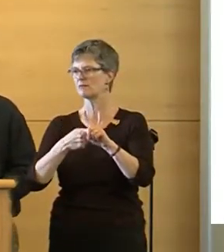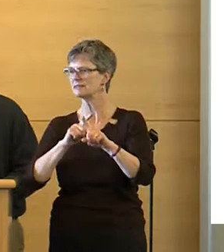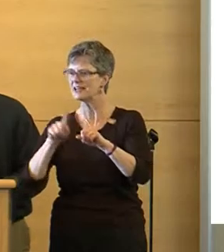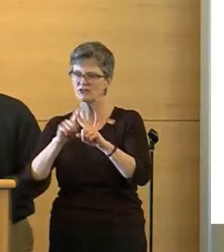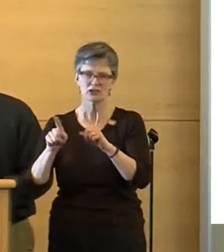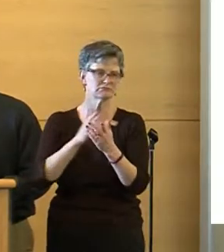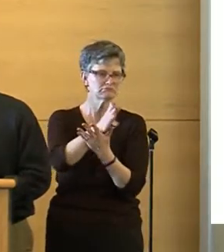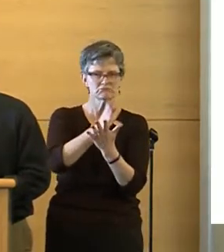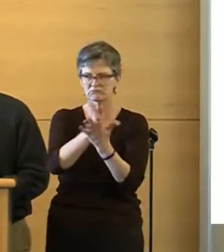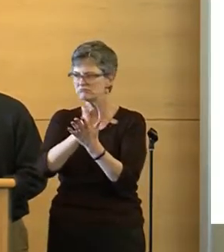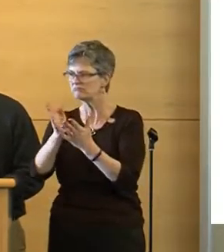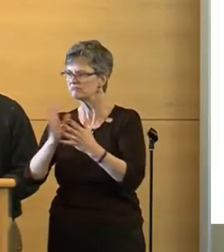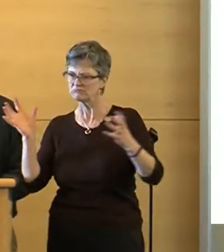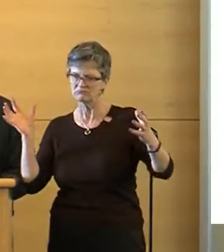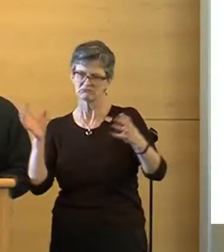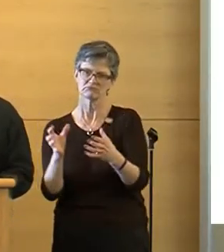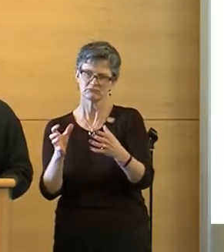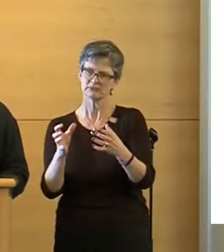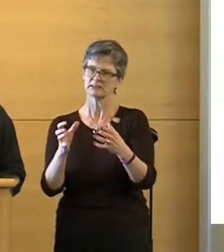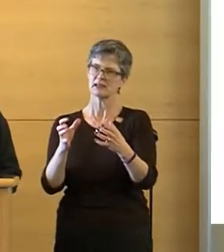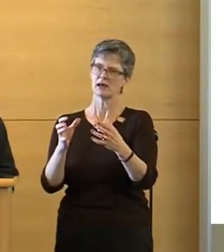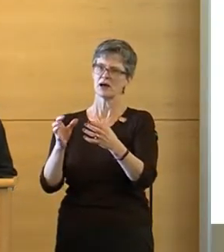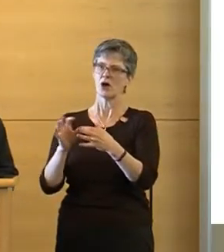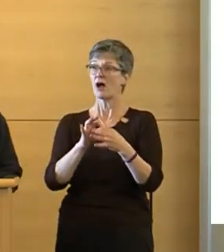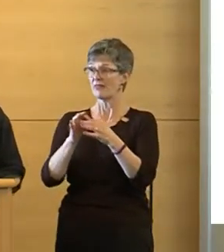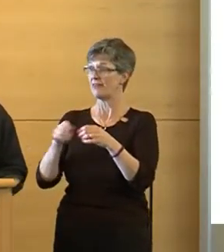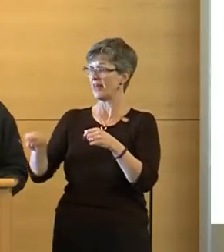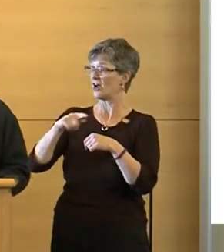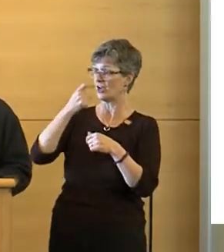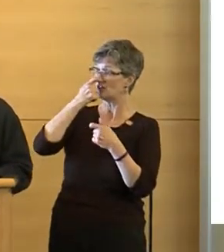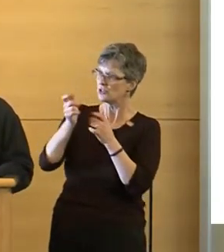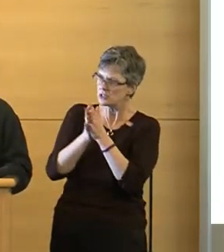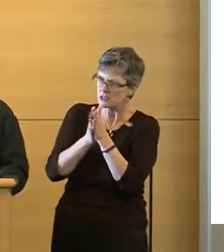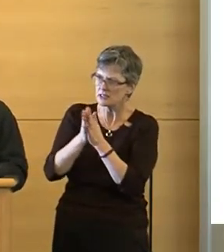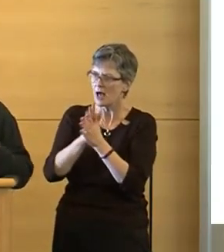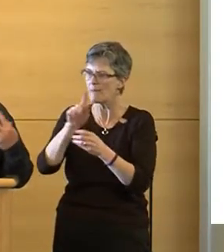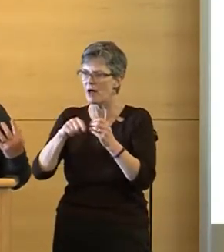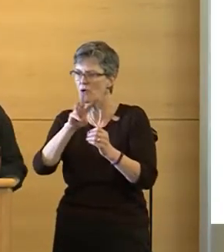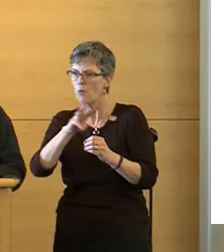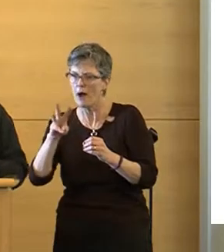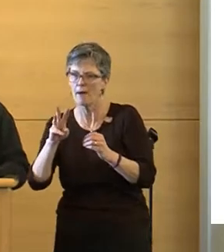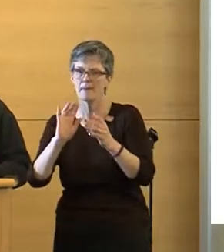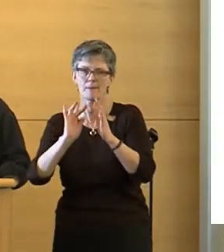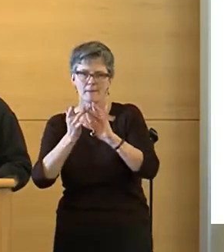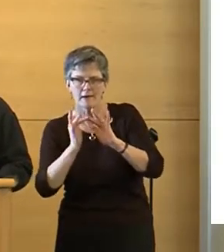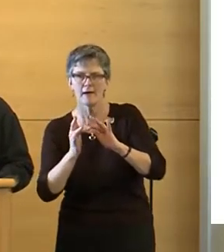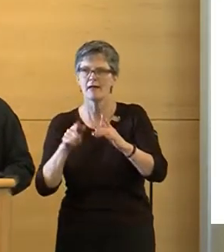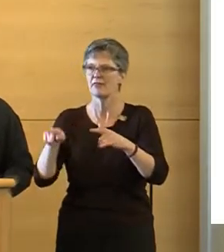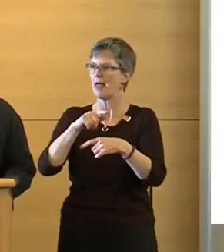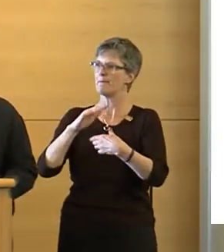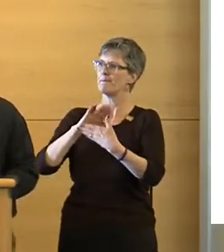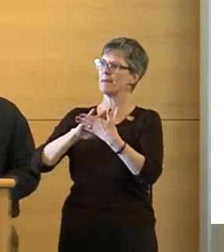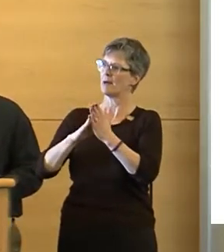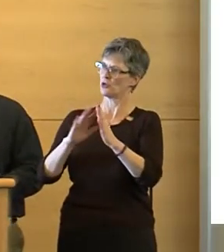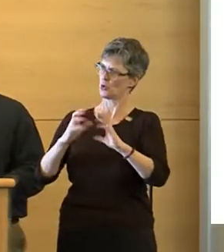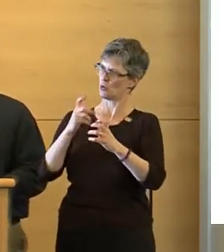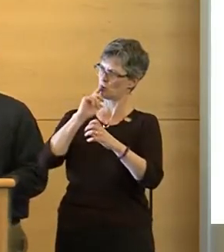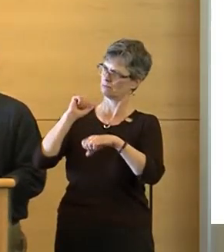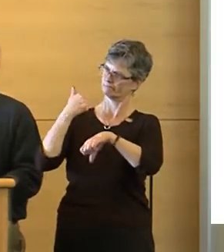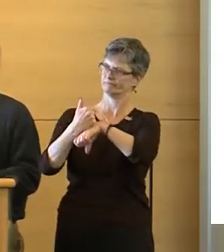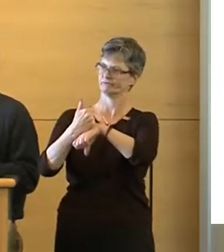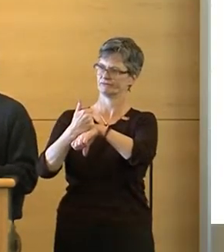Tim Berners-Lee, after he created the web, also founded the World Wide Web Consortium. So that was then an organization of